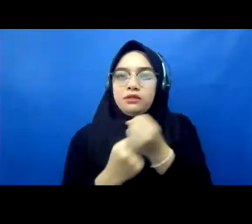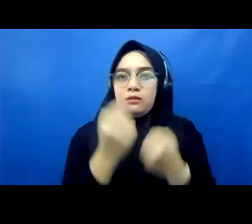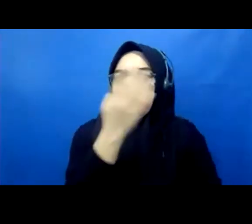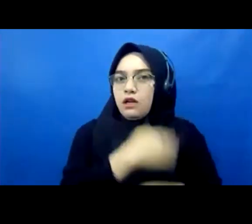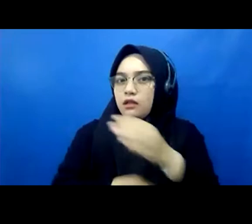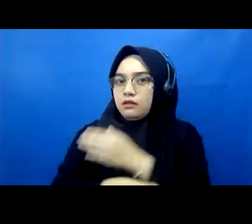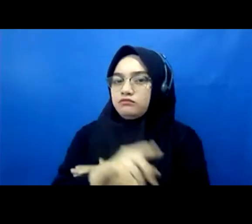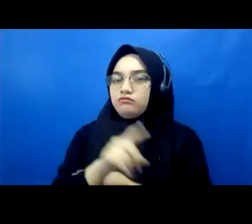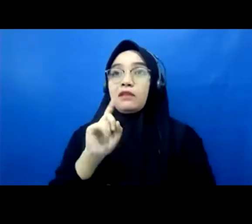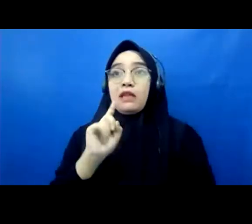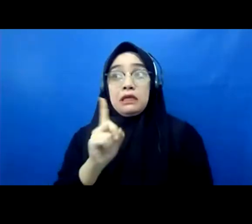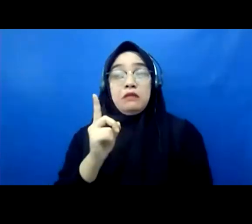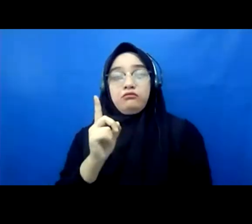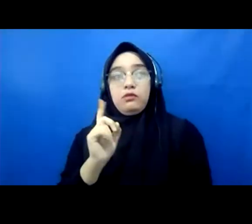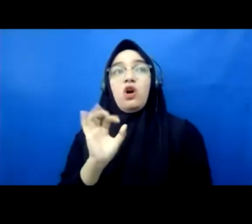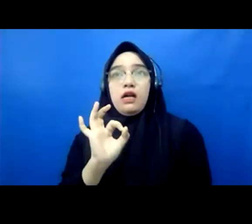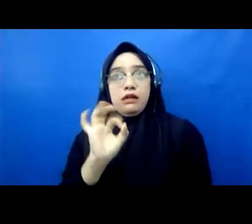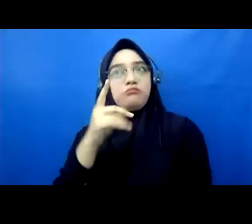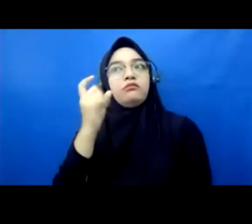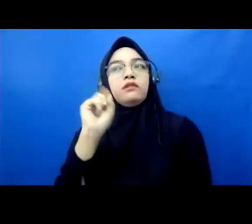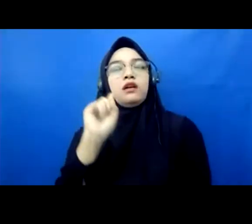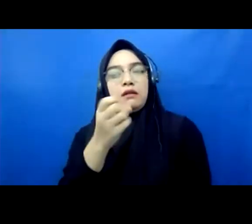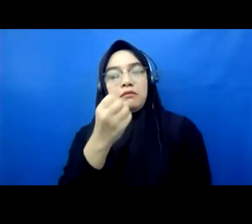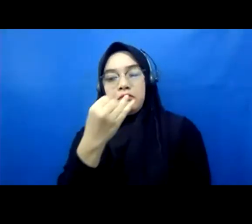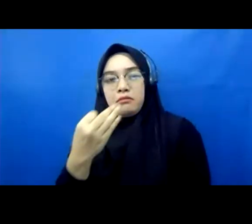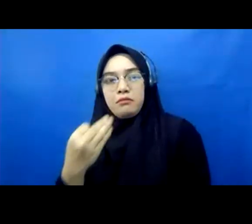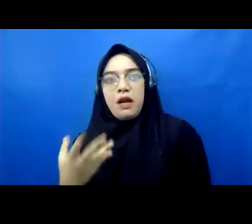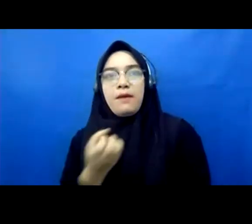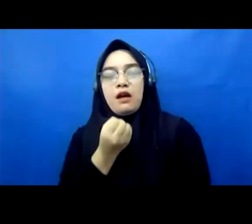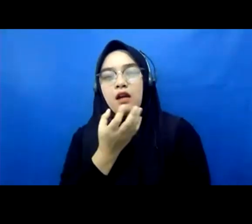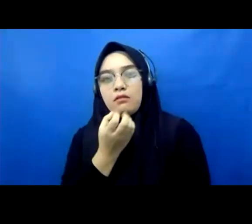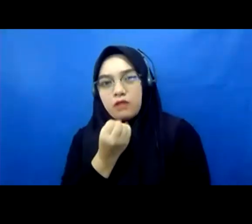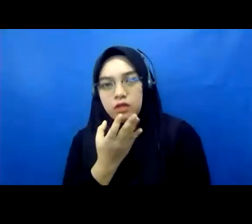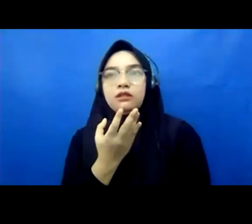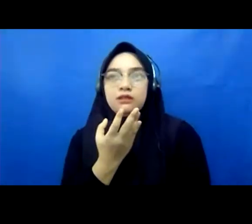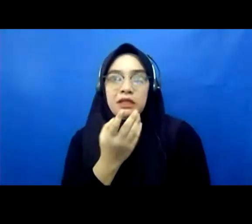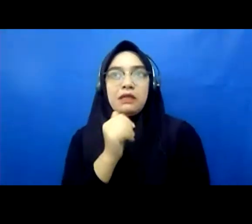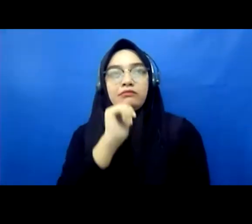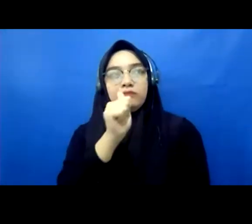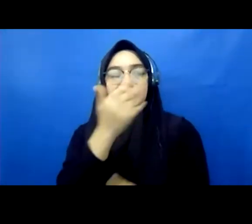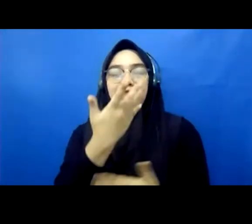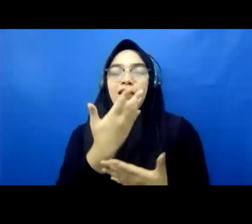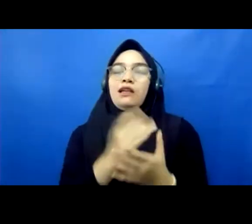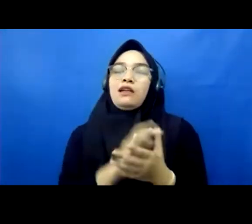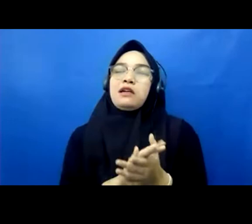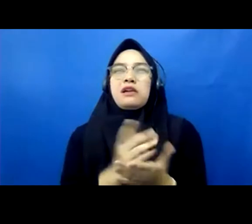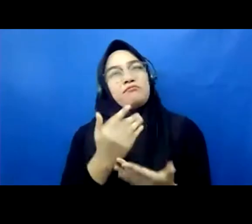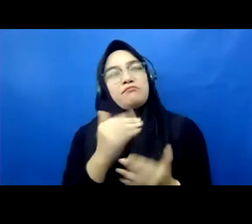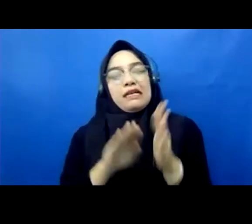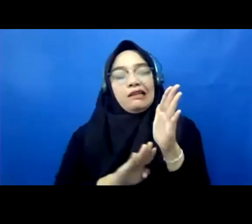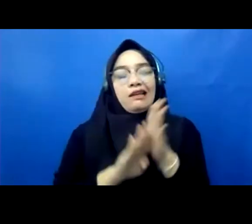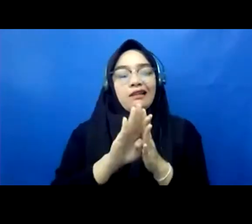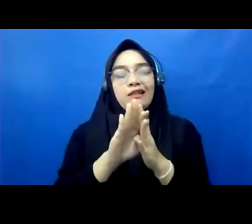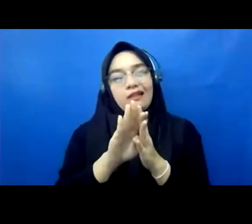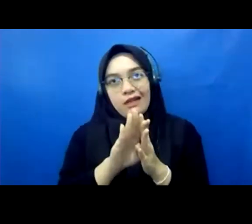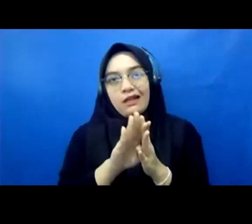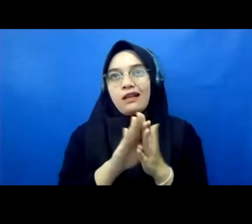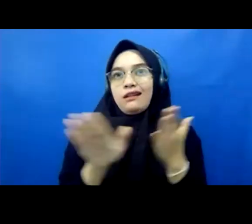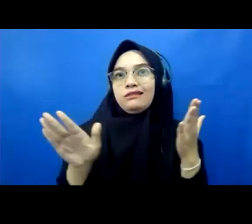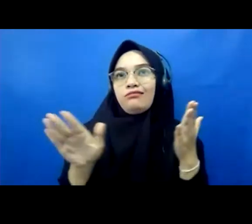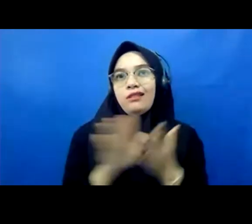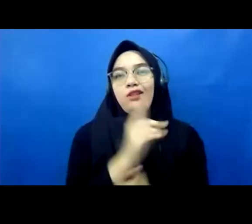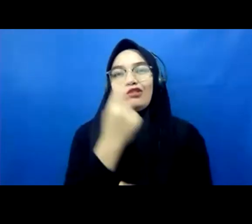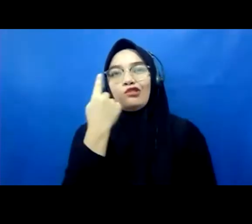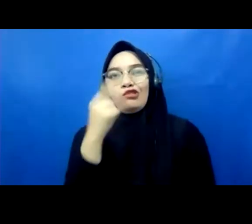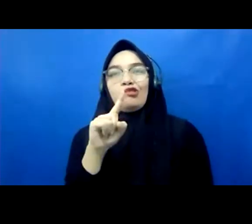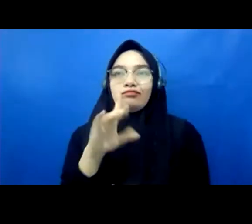number of recommendations for how ASEAN and its member states can better harness the potential of social enterprises to achieve positive impact for disability